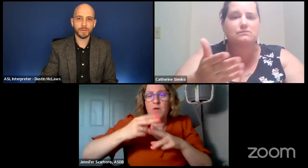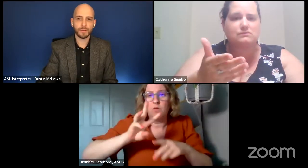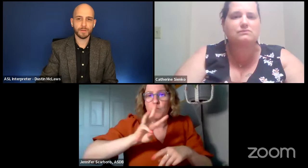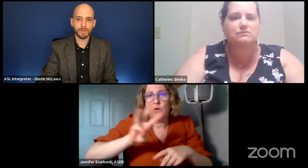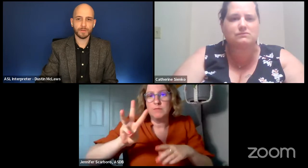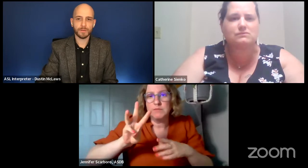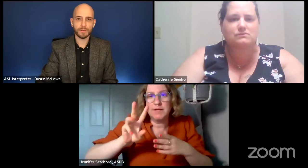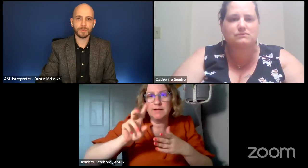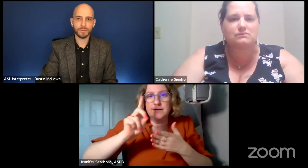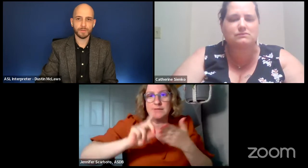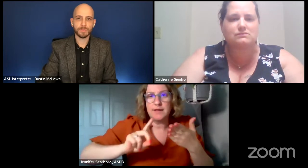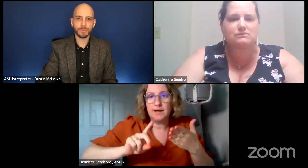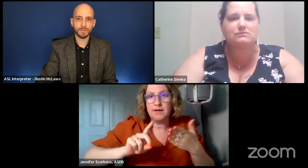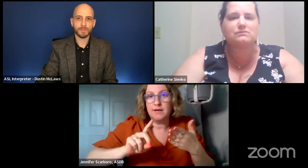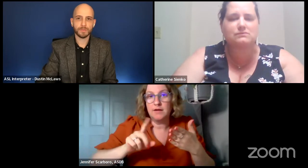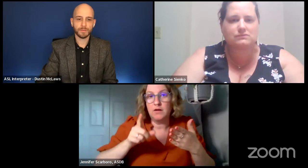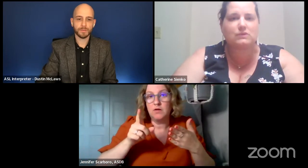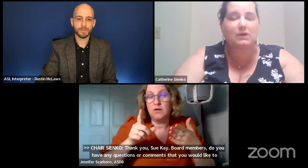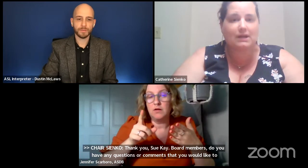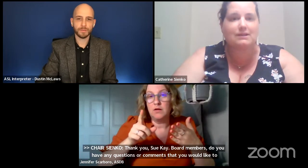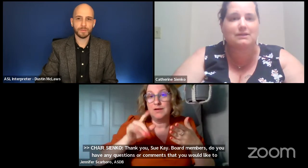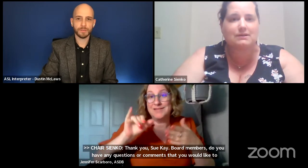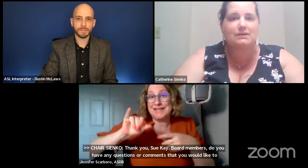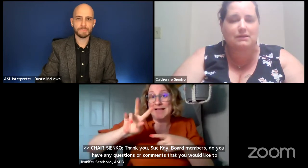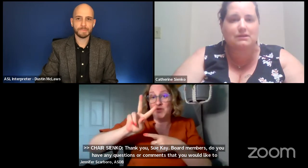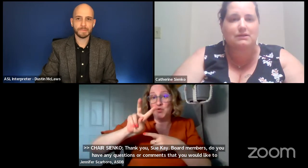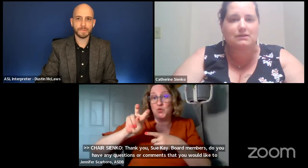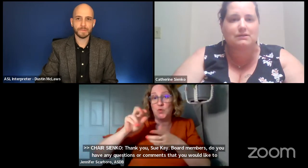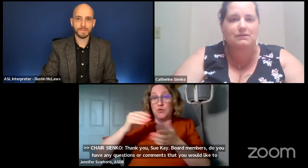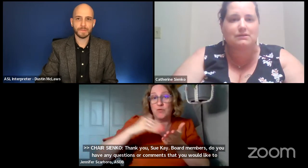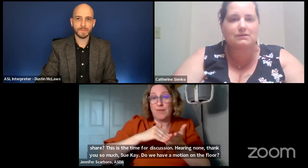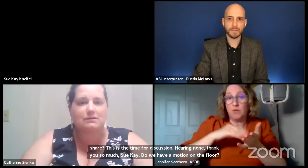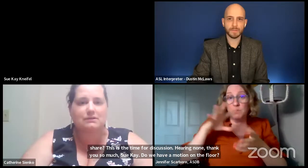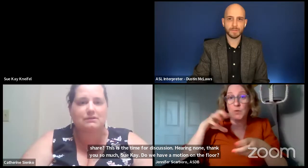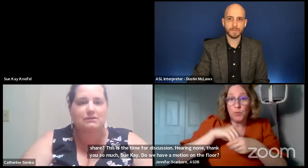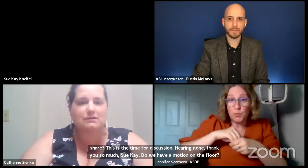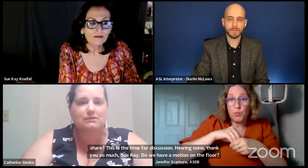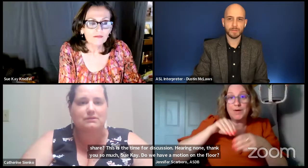I do have one question regarding the website design.